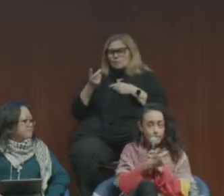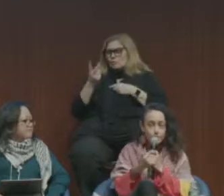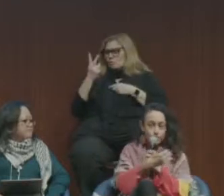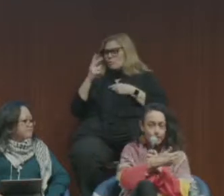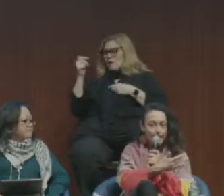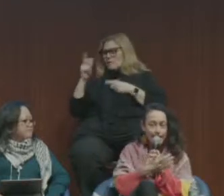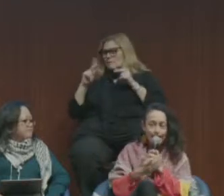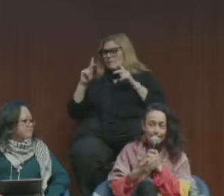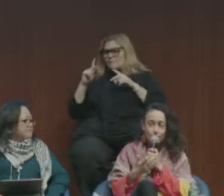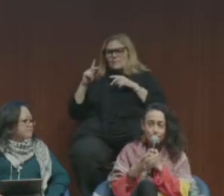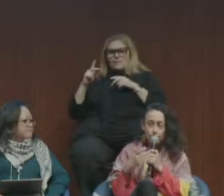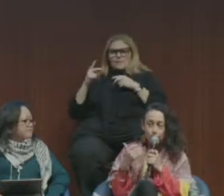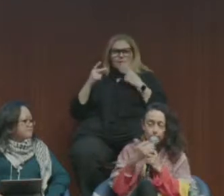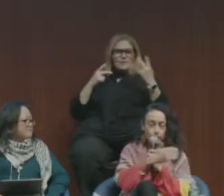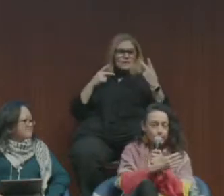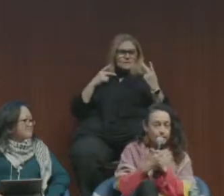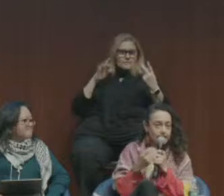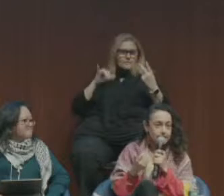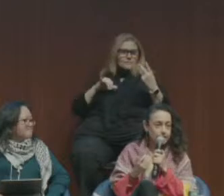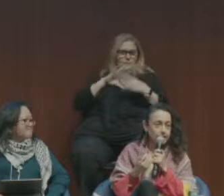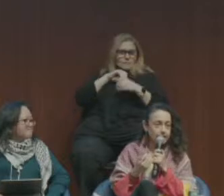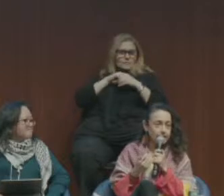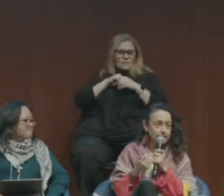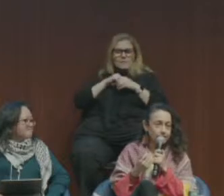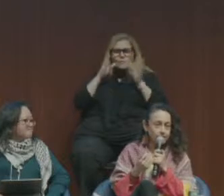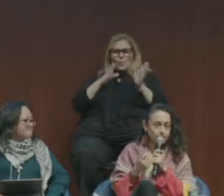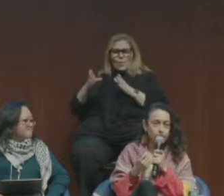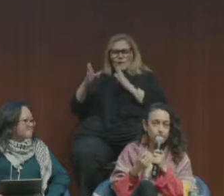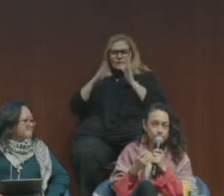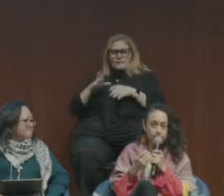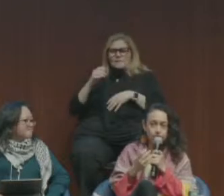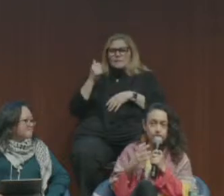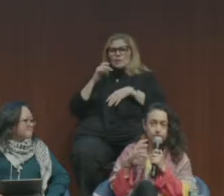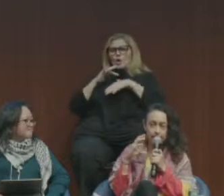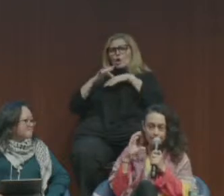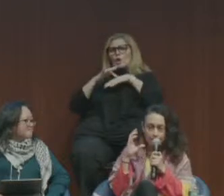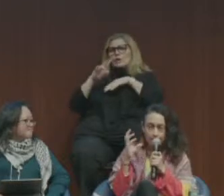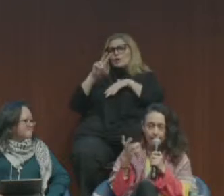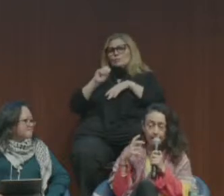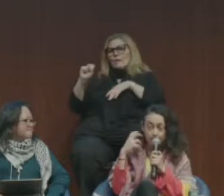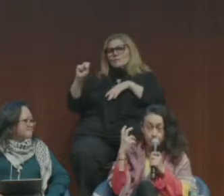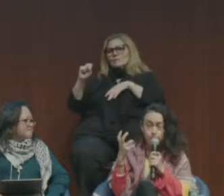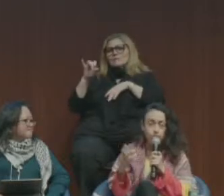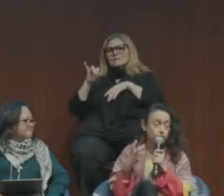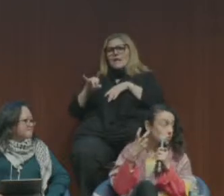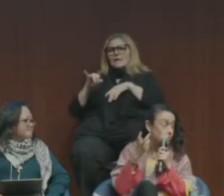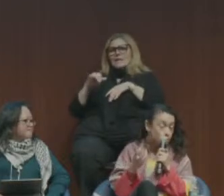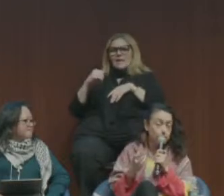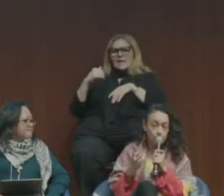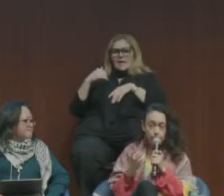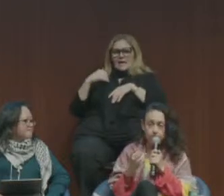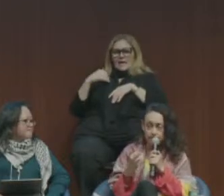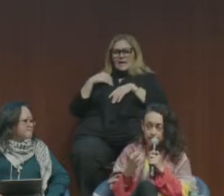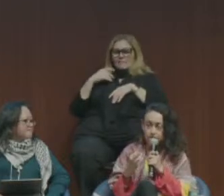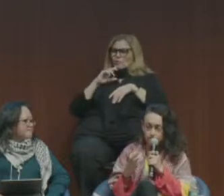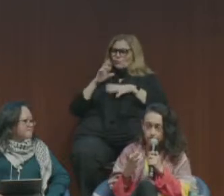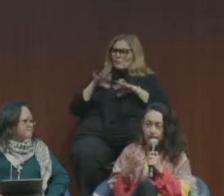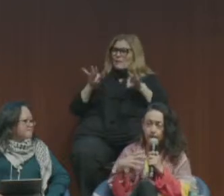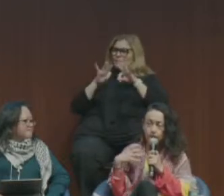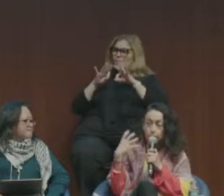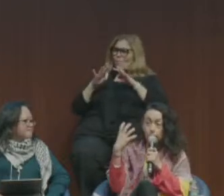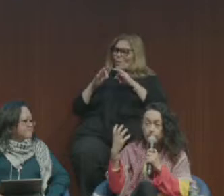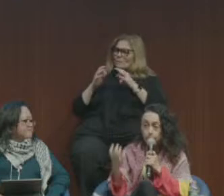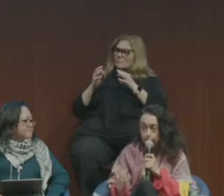I think Ujju and I were both doing organizing back in the early 2000s, in having those critical conversations,